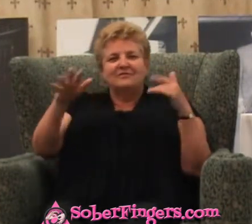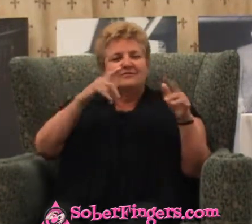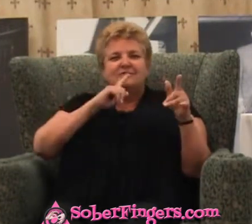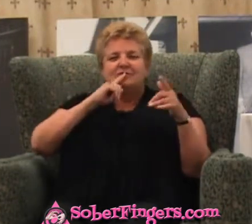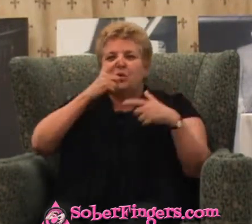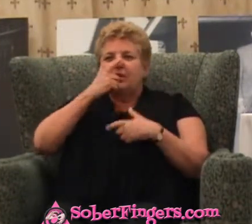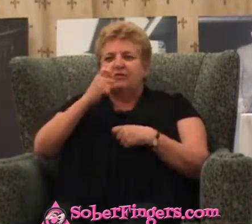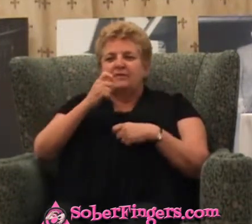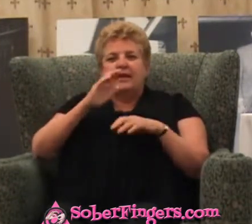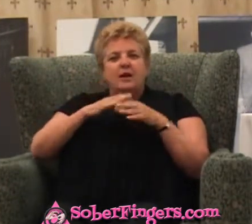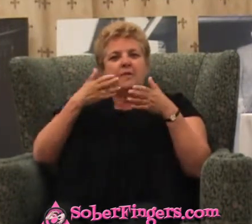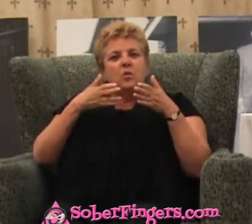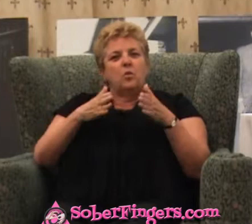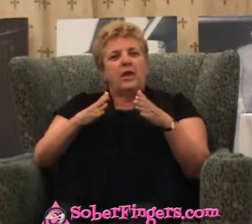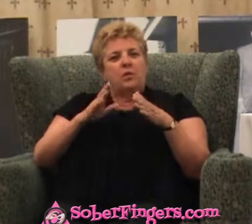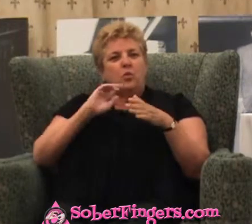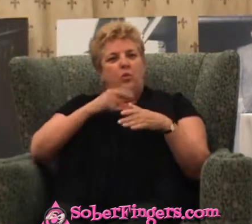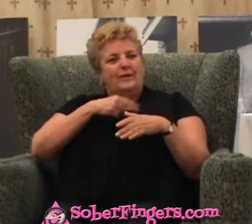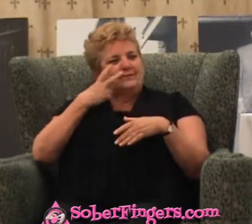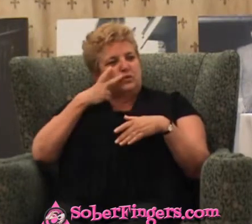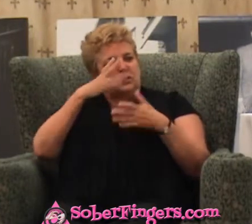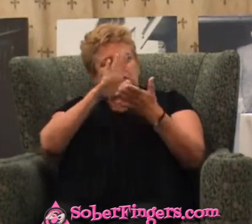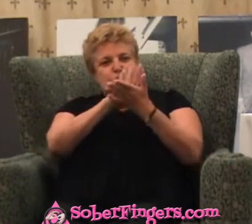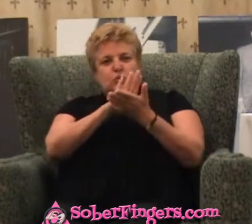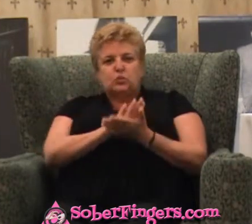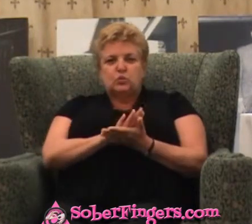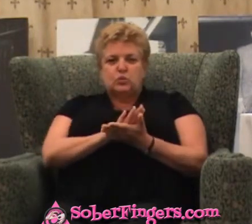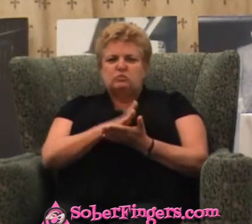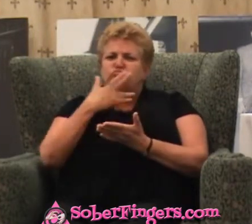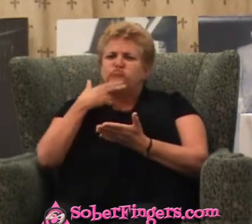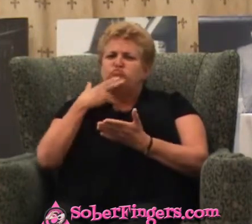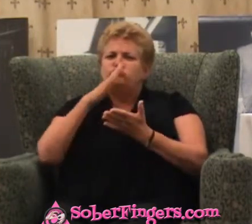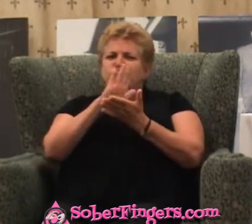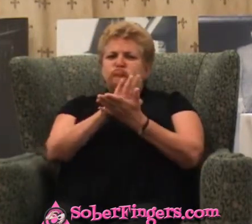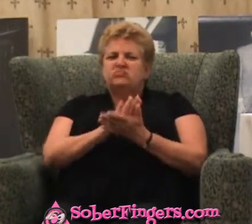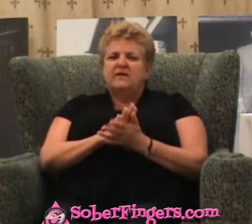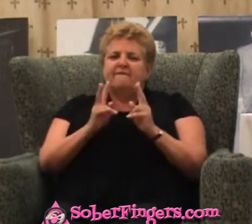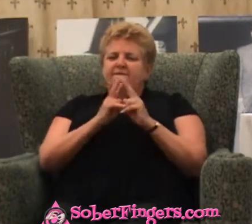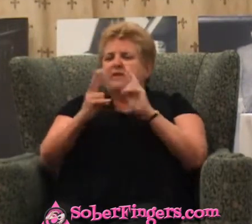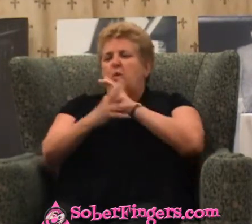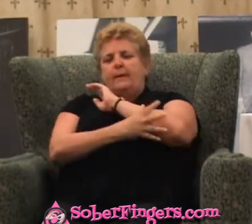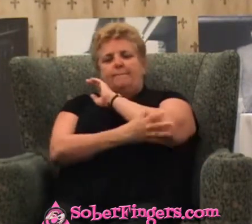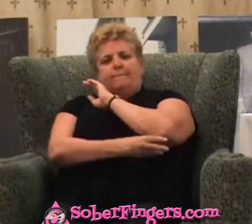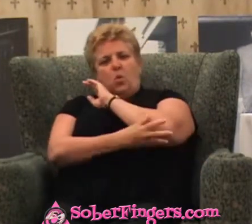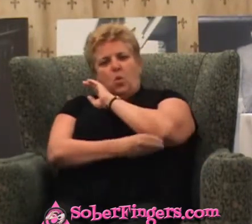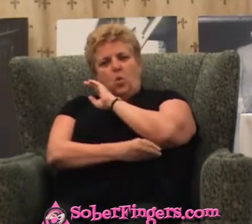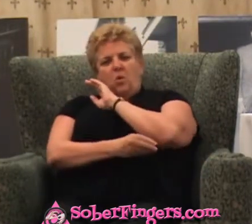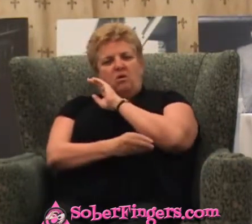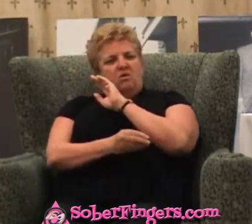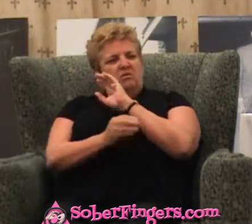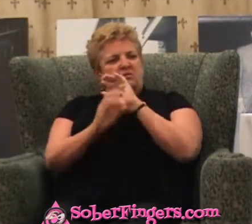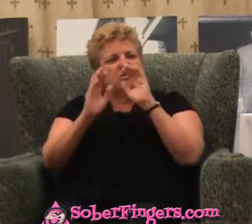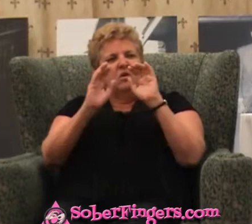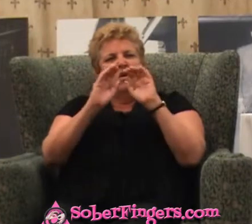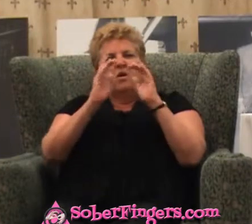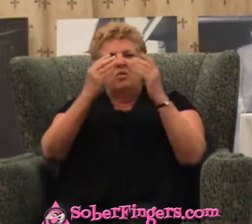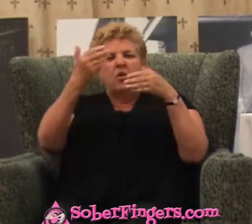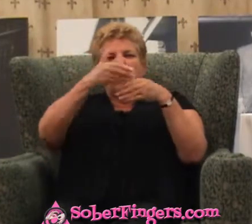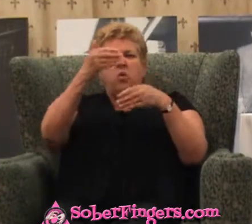little school that we saw. And very poor, bare walls, and the children, there's 600 of them going to